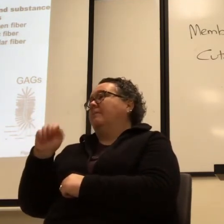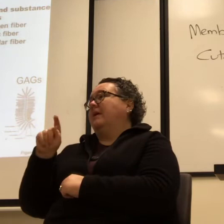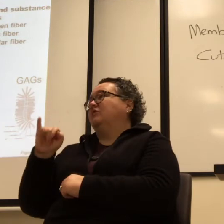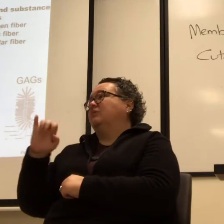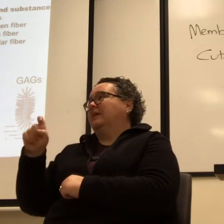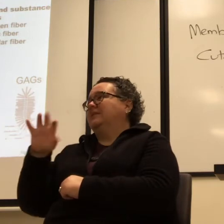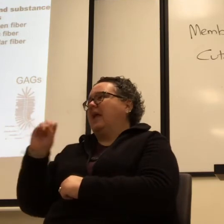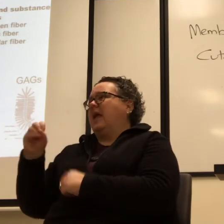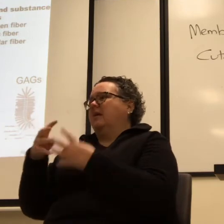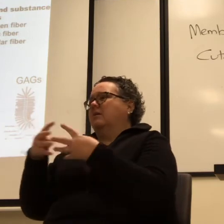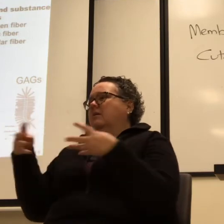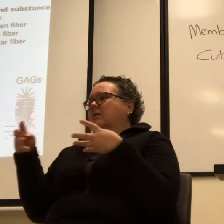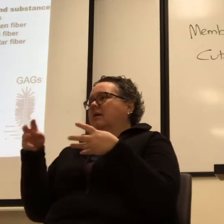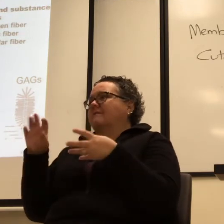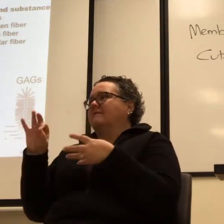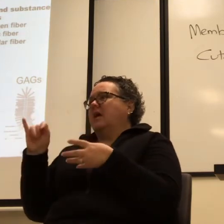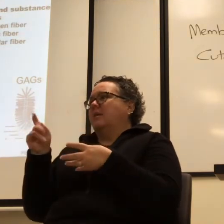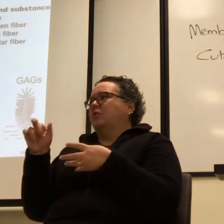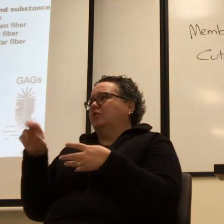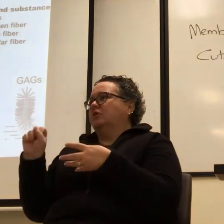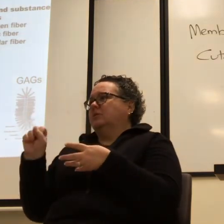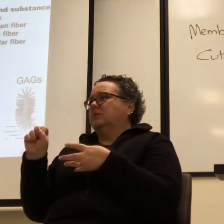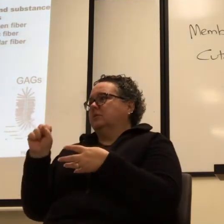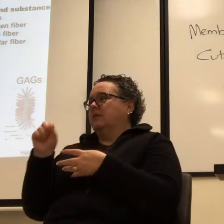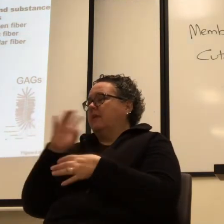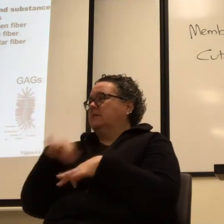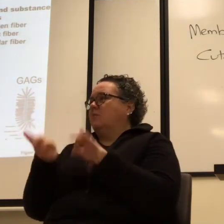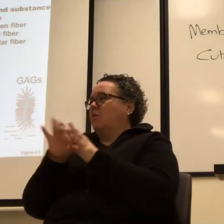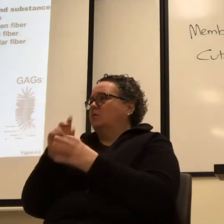That's really the thing to pay attention to.